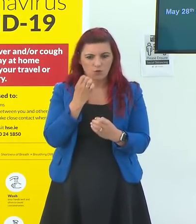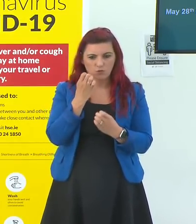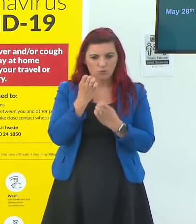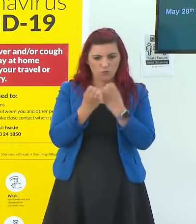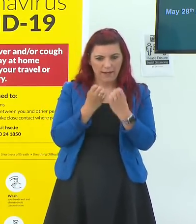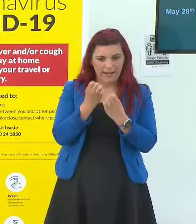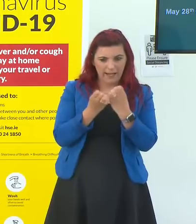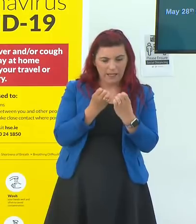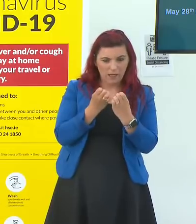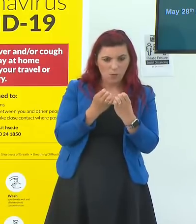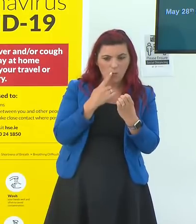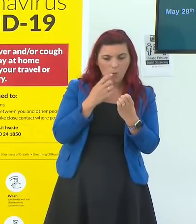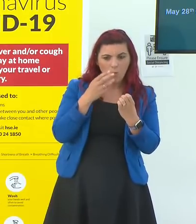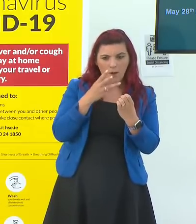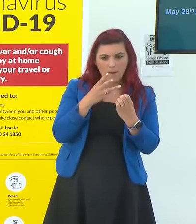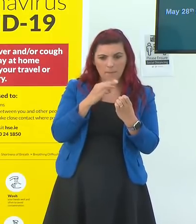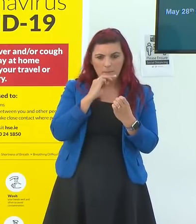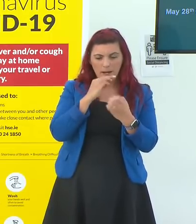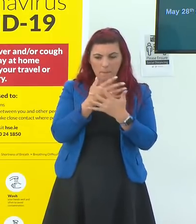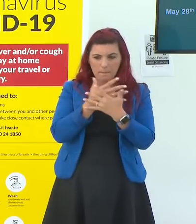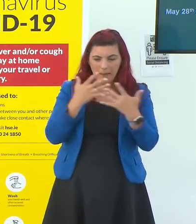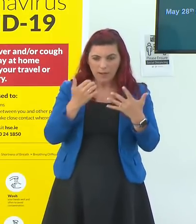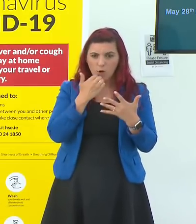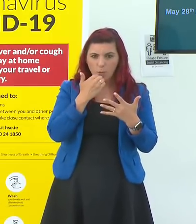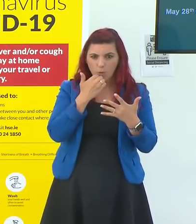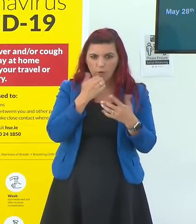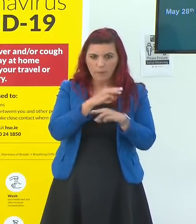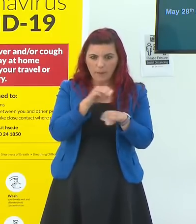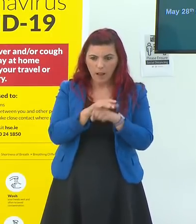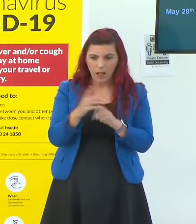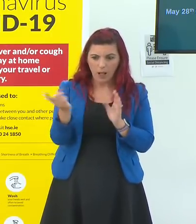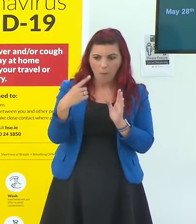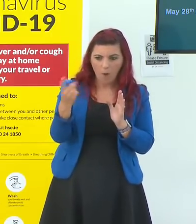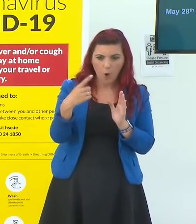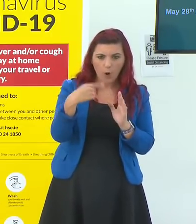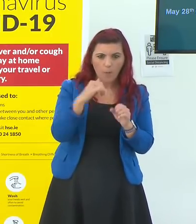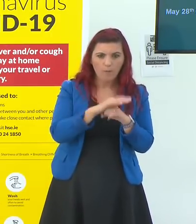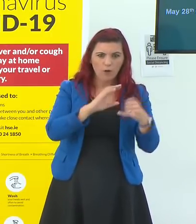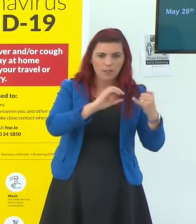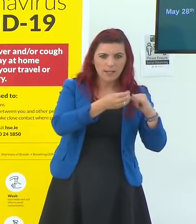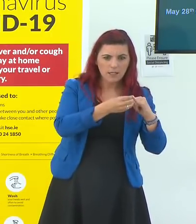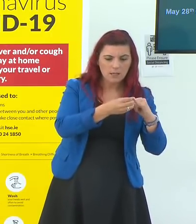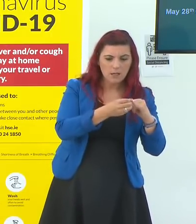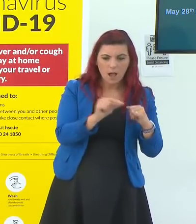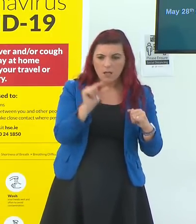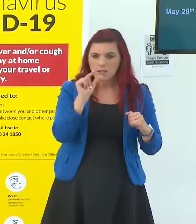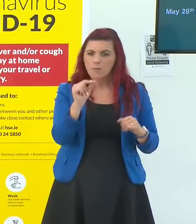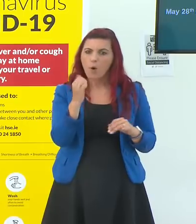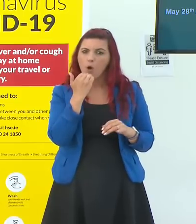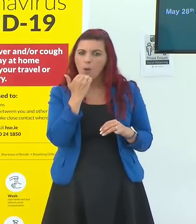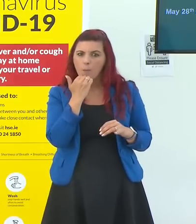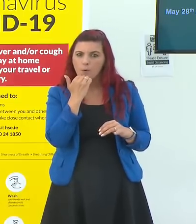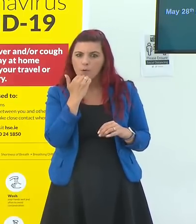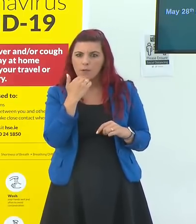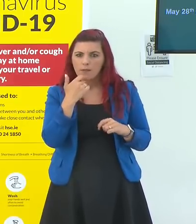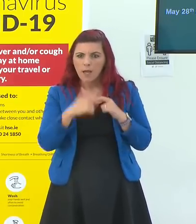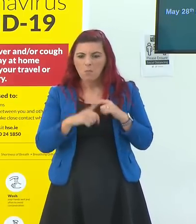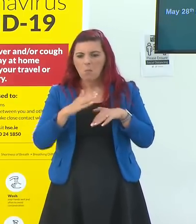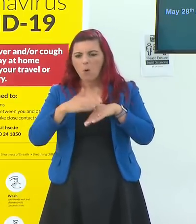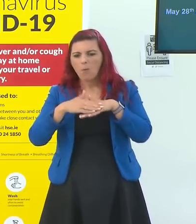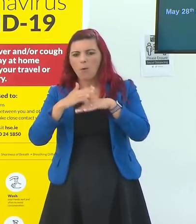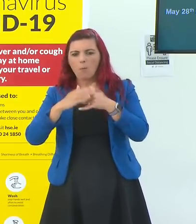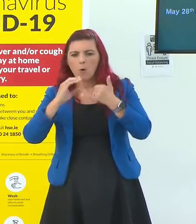programme, we bring large volumes of people in for a test, and a small proportion of those patients then go on for further